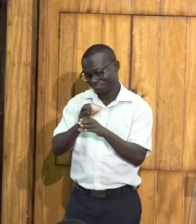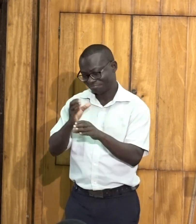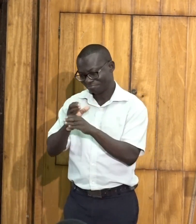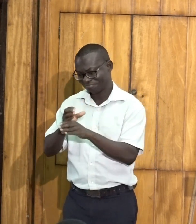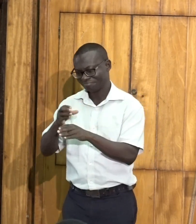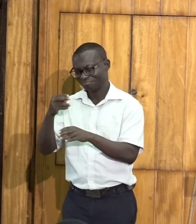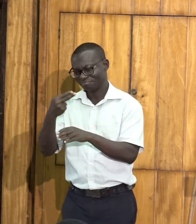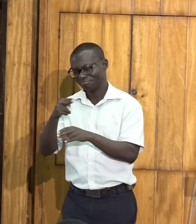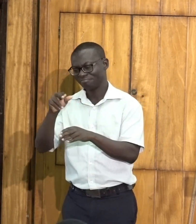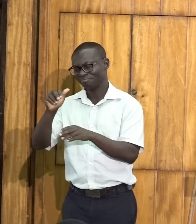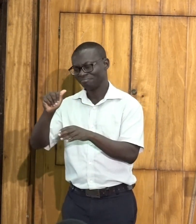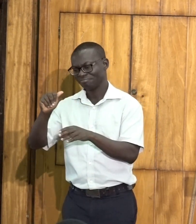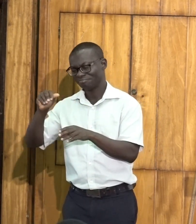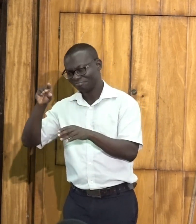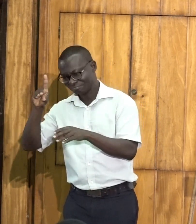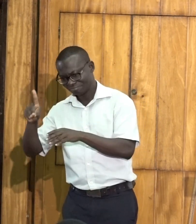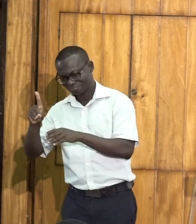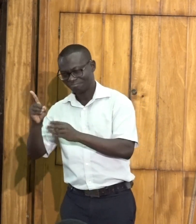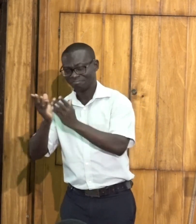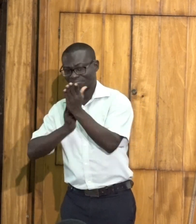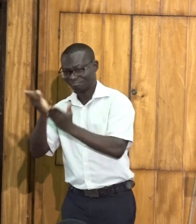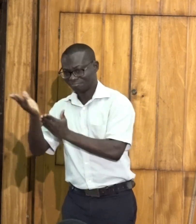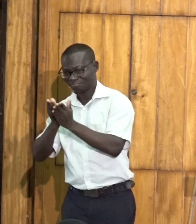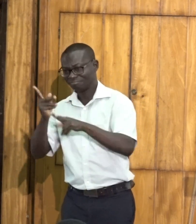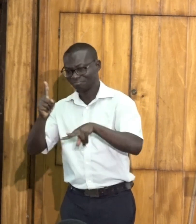AHD services and HIV services at